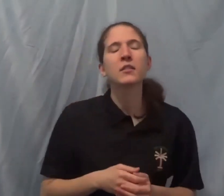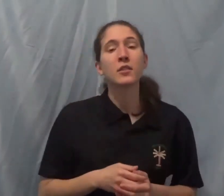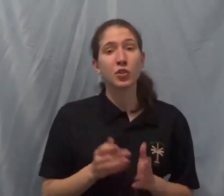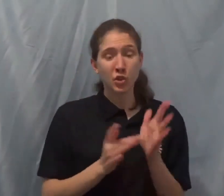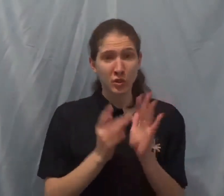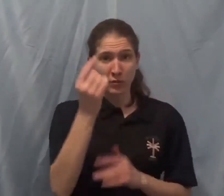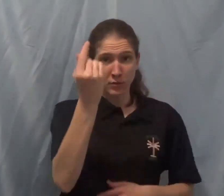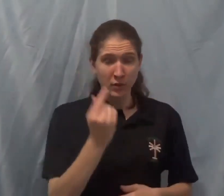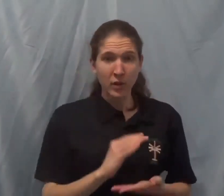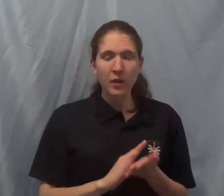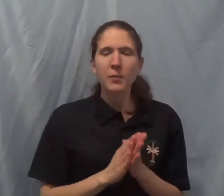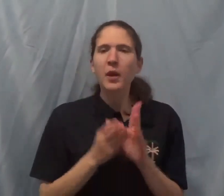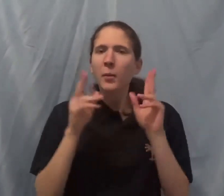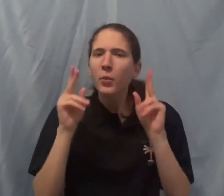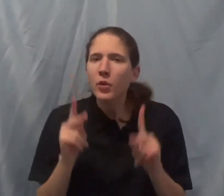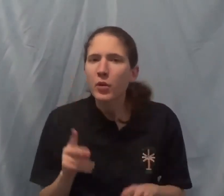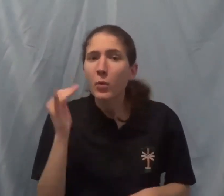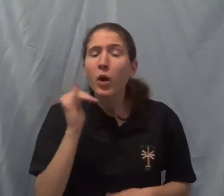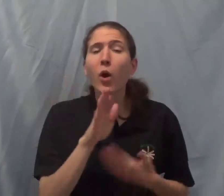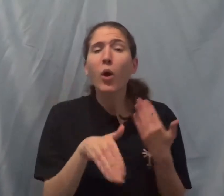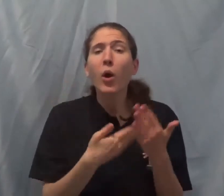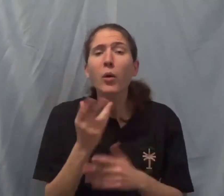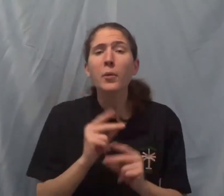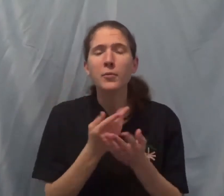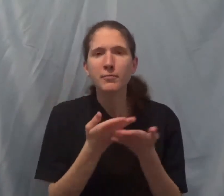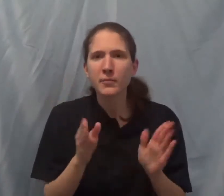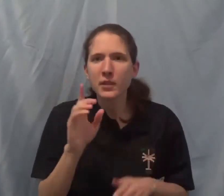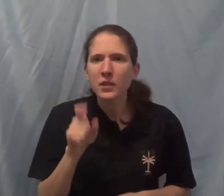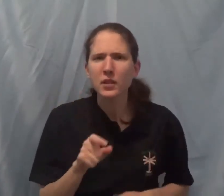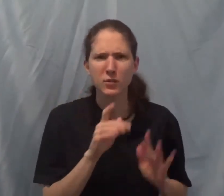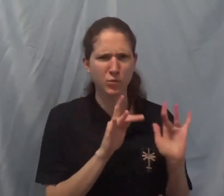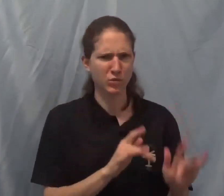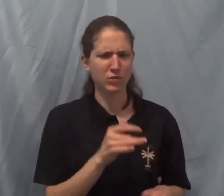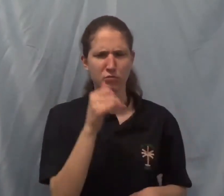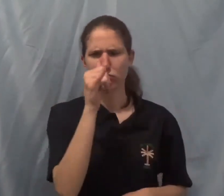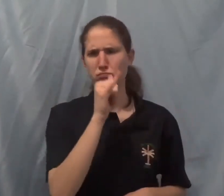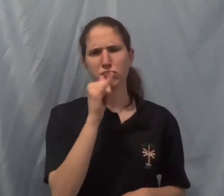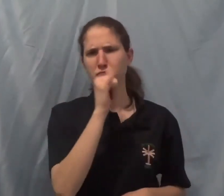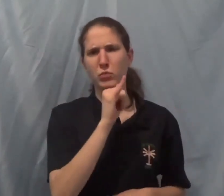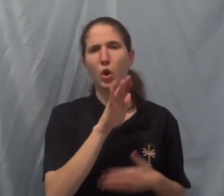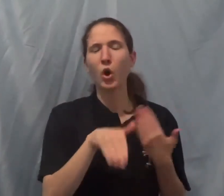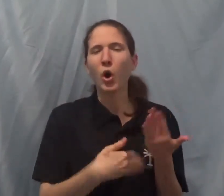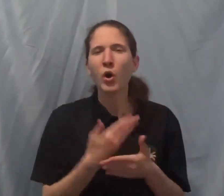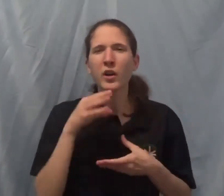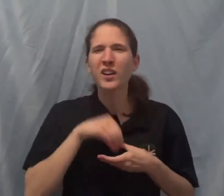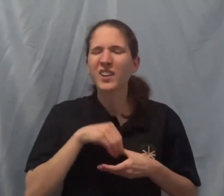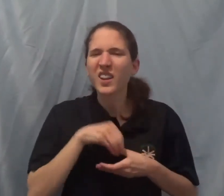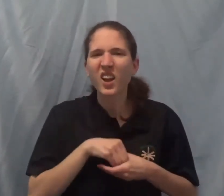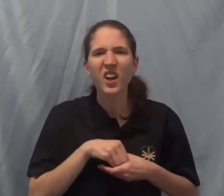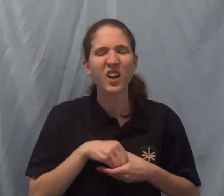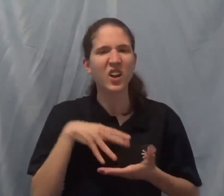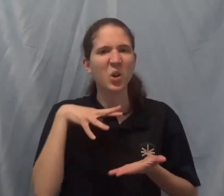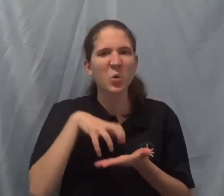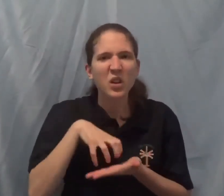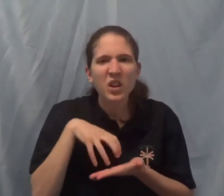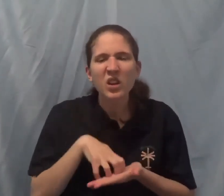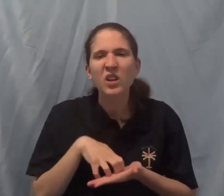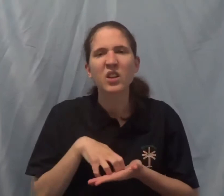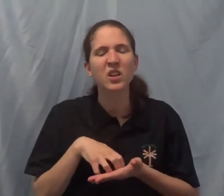desperate need of mercy. We're all wounded, or another more modern popular word, we're all